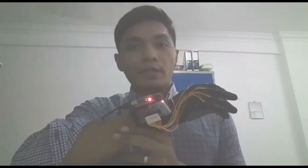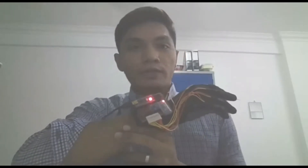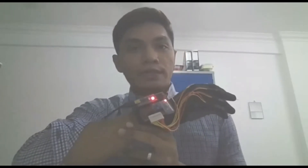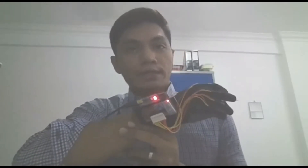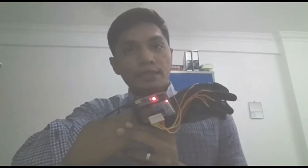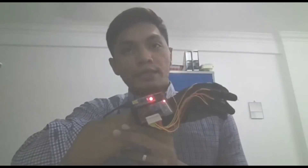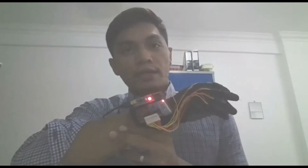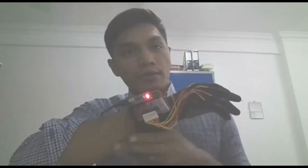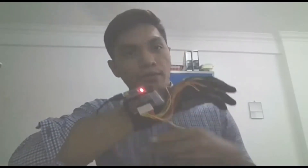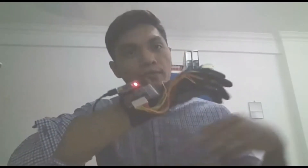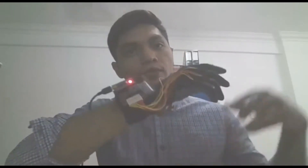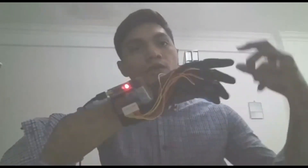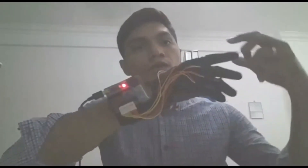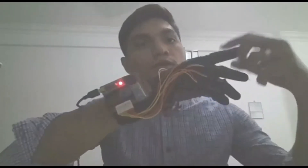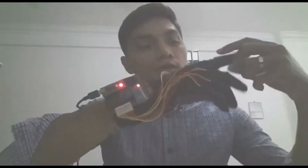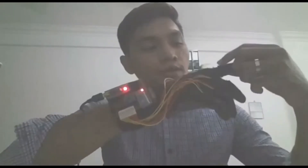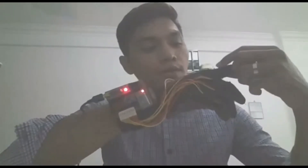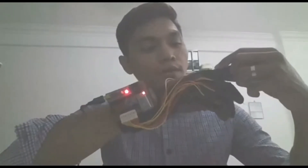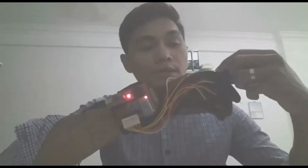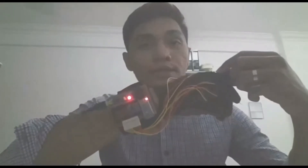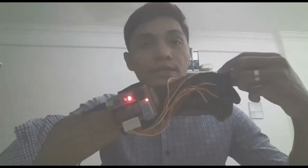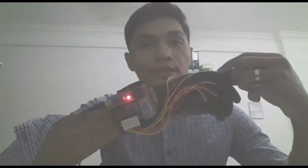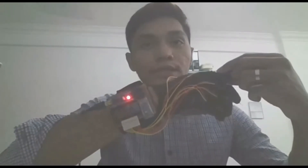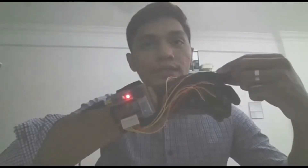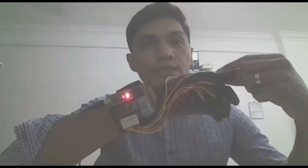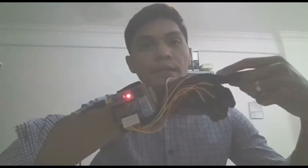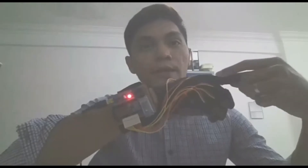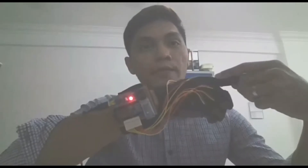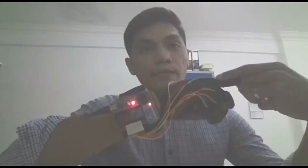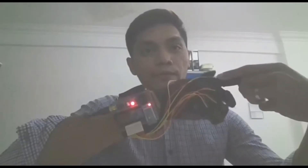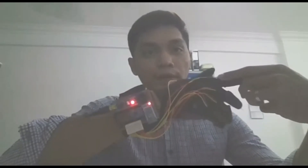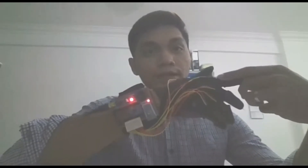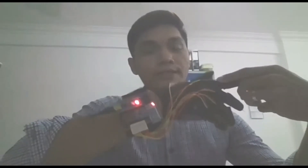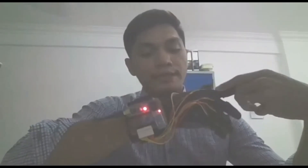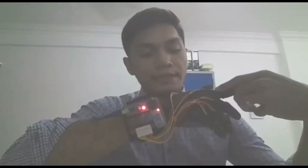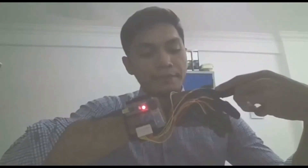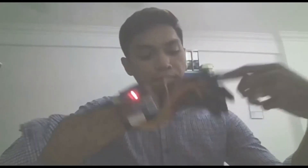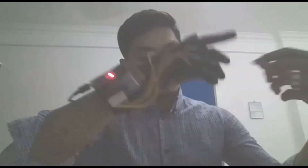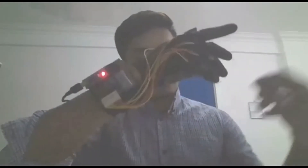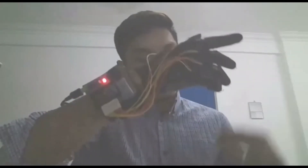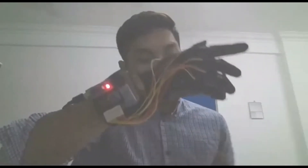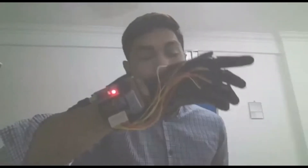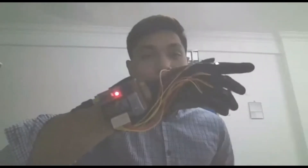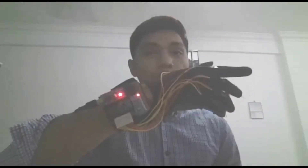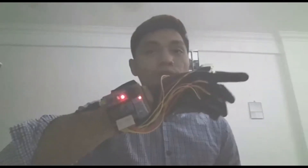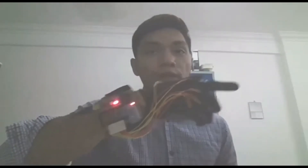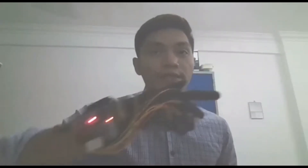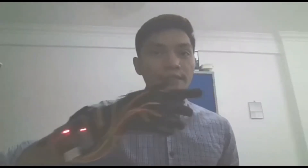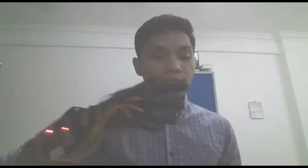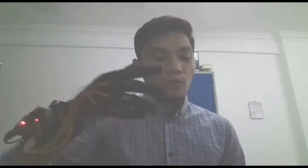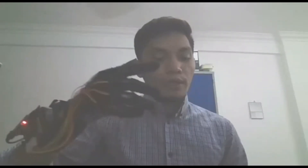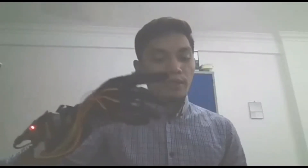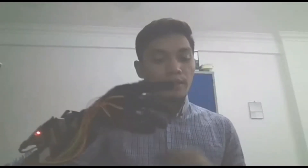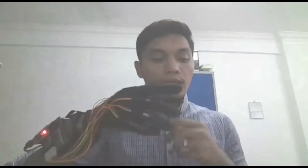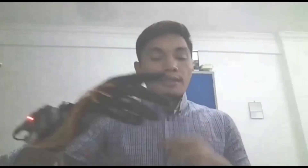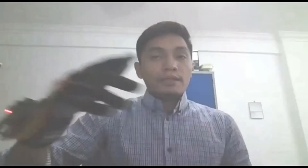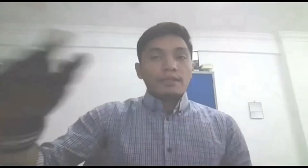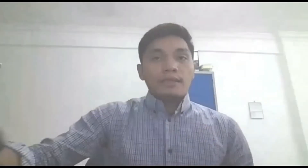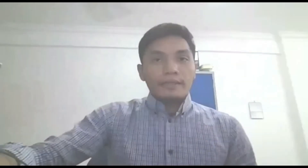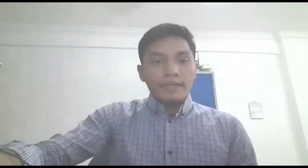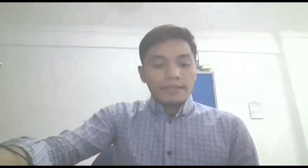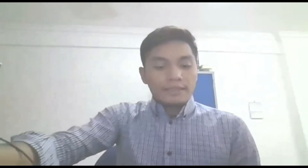a many of sensor, and for this sensor is named flex sensor. So the flex sensor